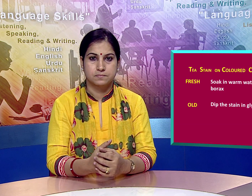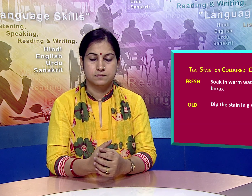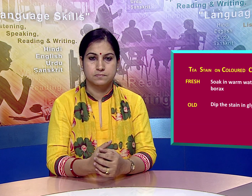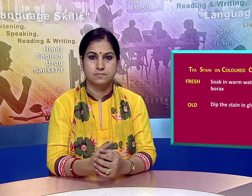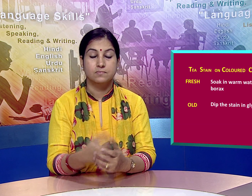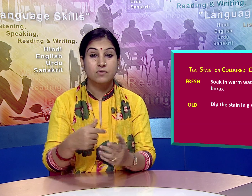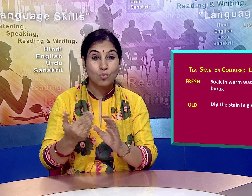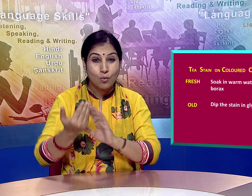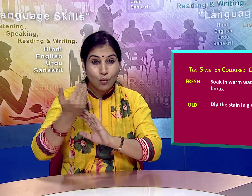For old fabric,